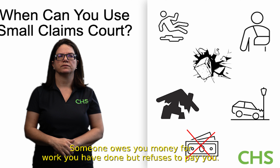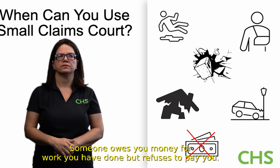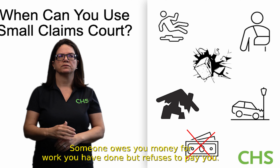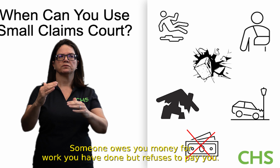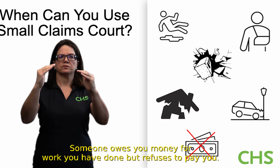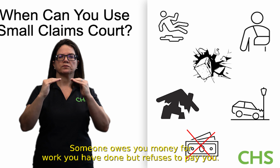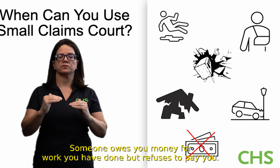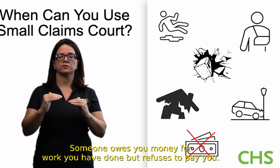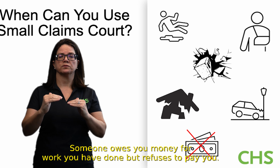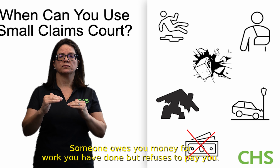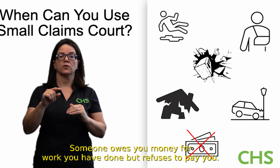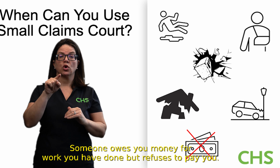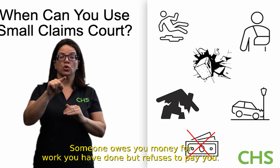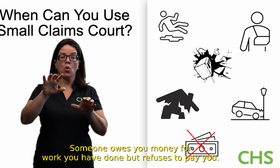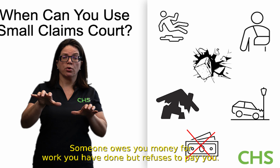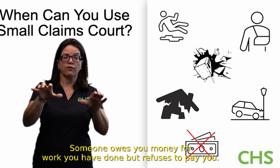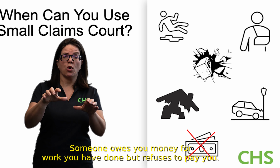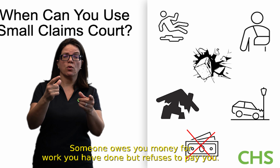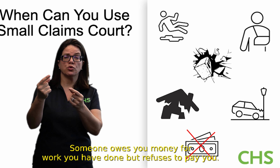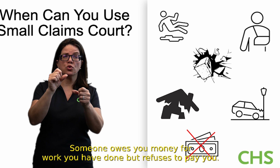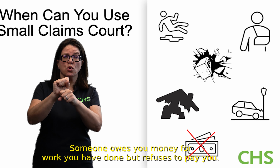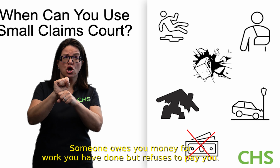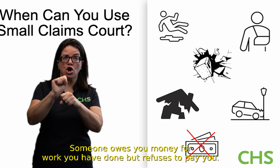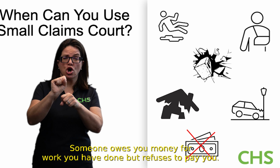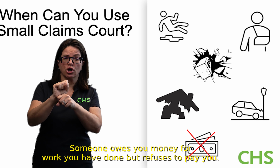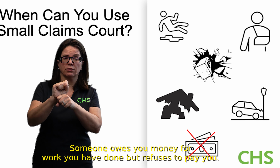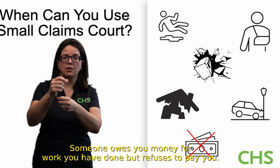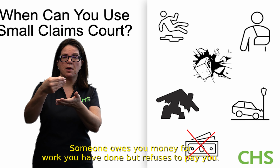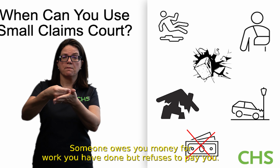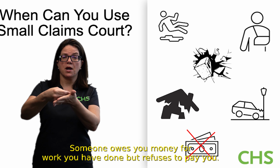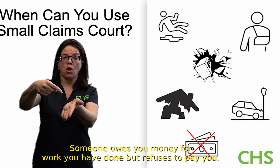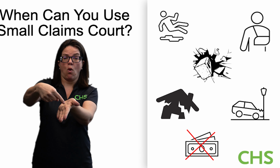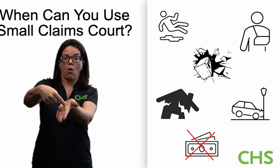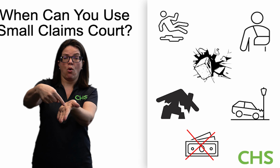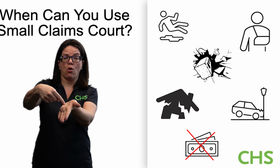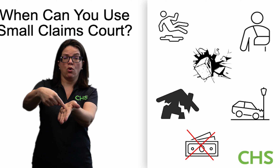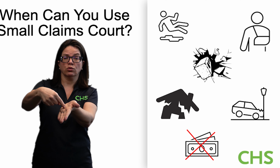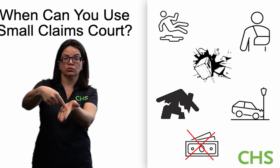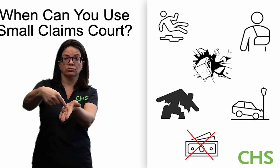Someone owes you money for work you have done but refuses to pay you.